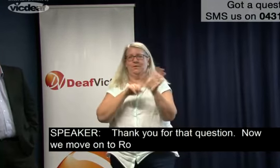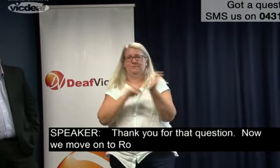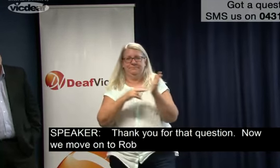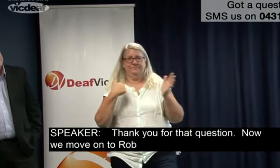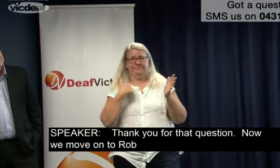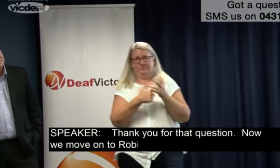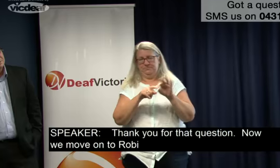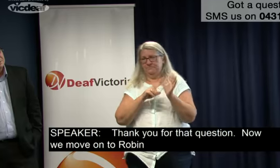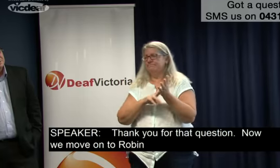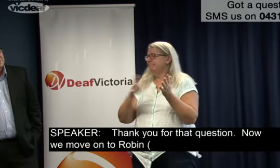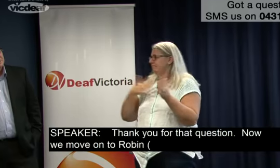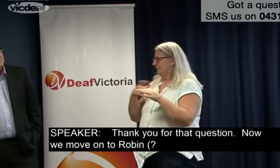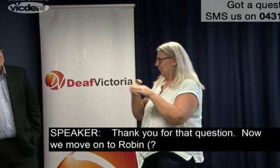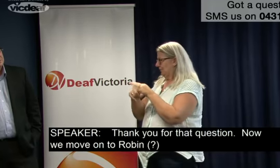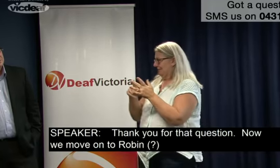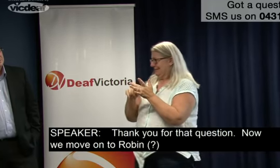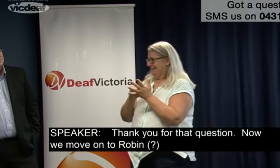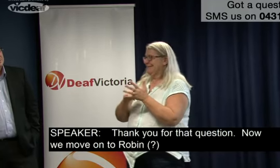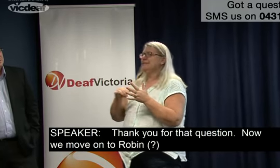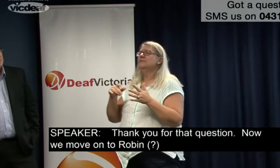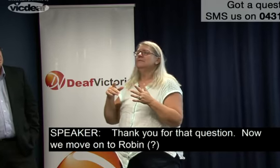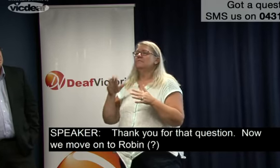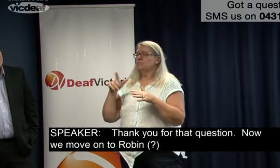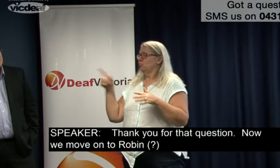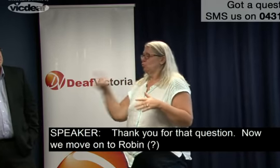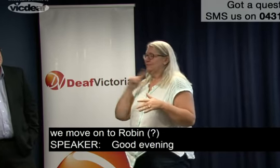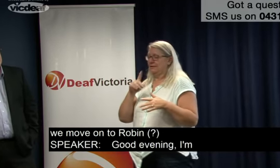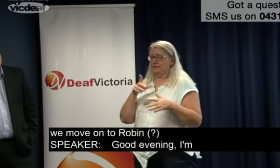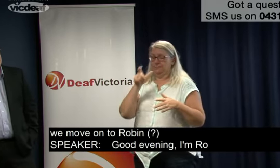Good evening, I'm Robin. My question is,